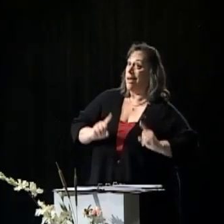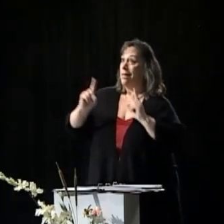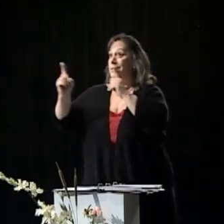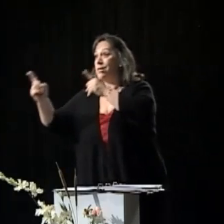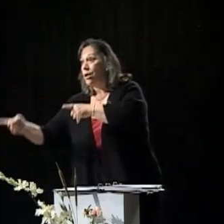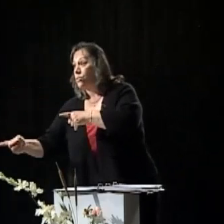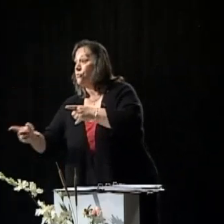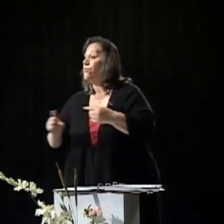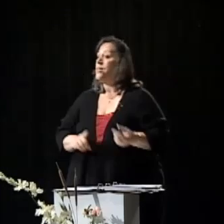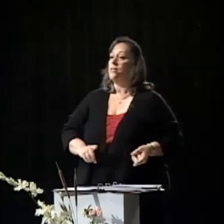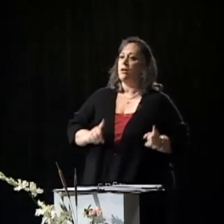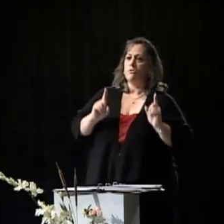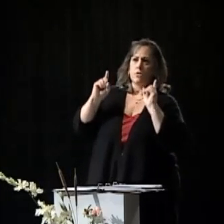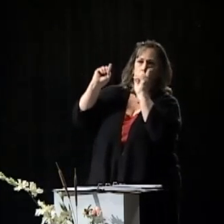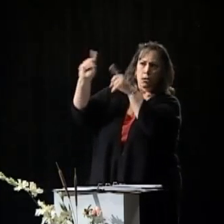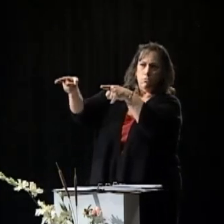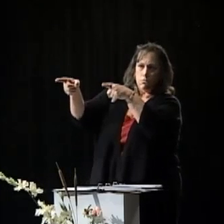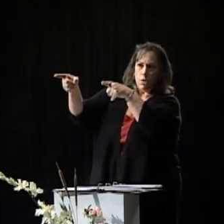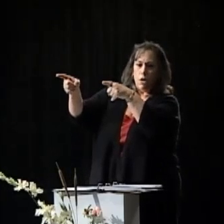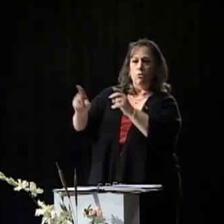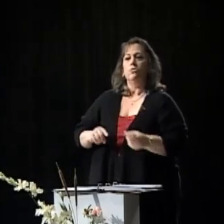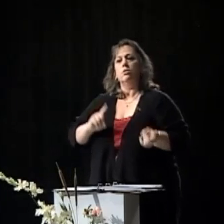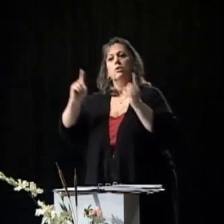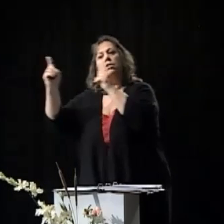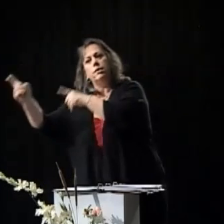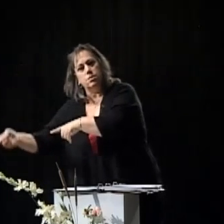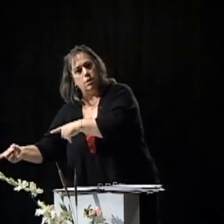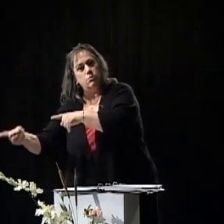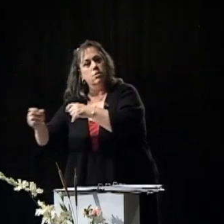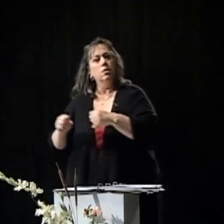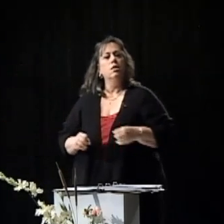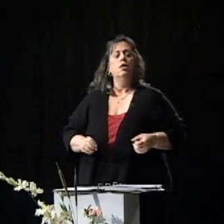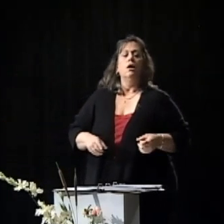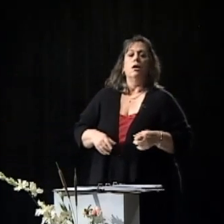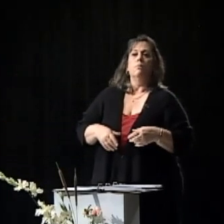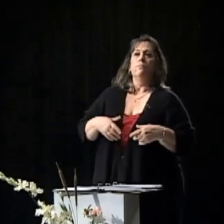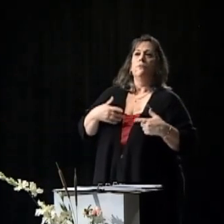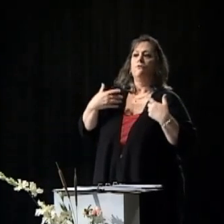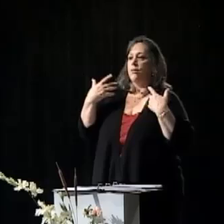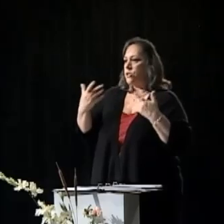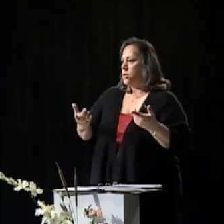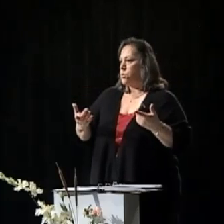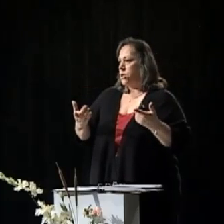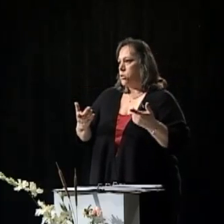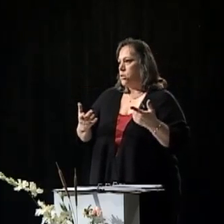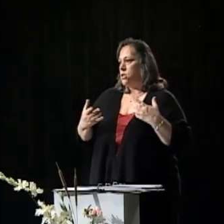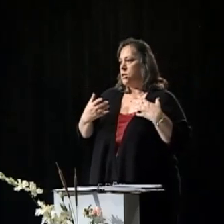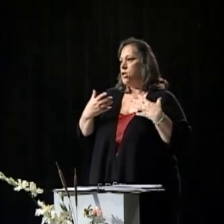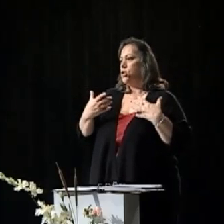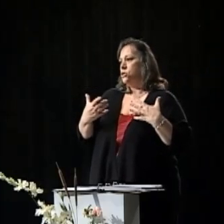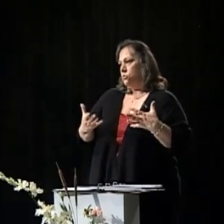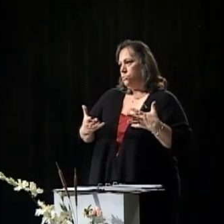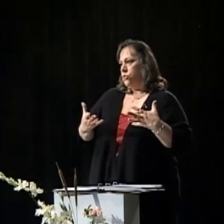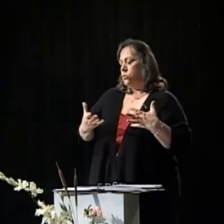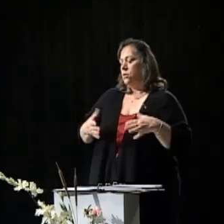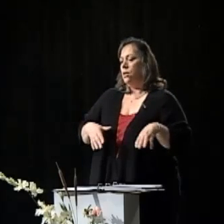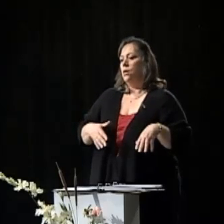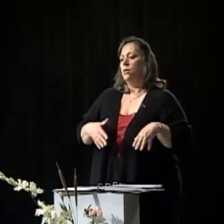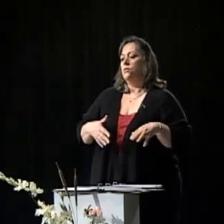let's go, you're not just going to go, let's go. Facial expression is huge. You